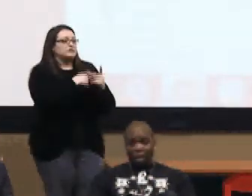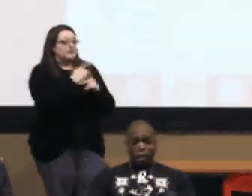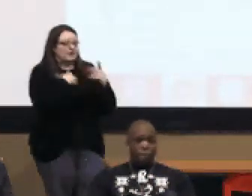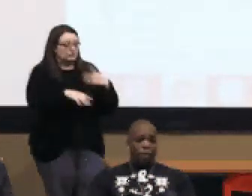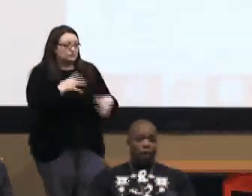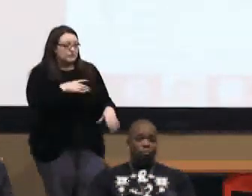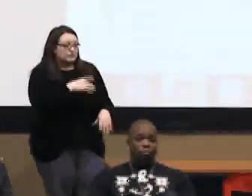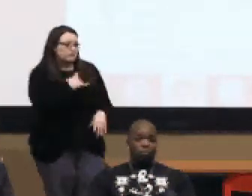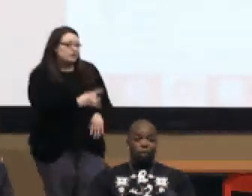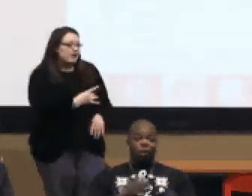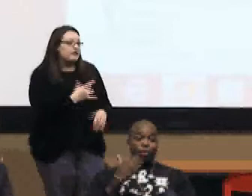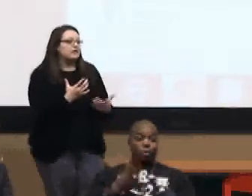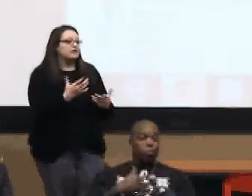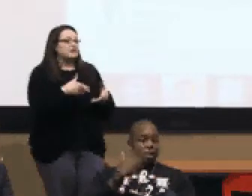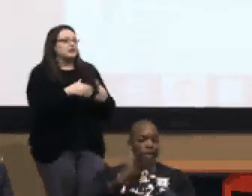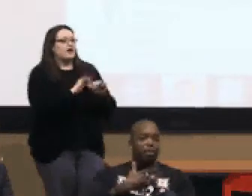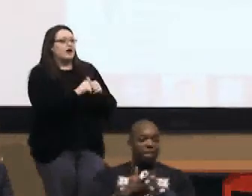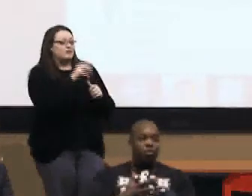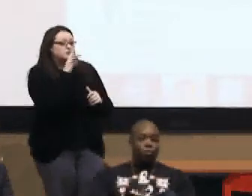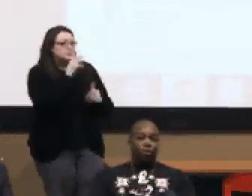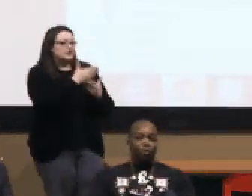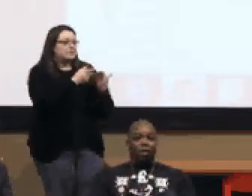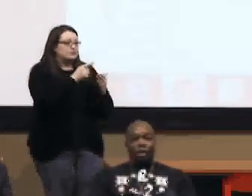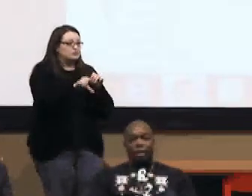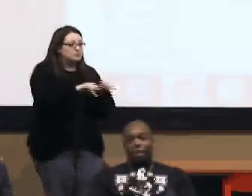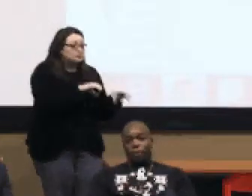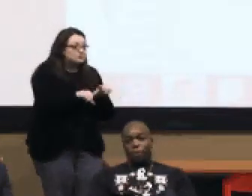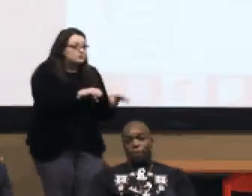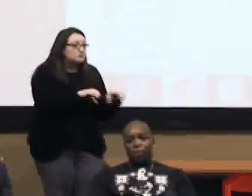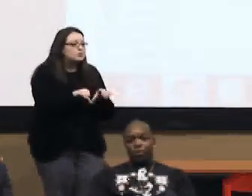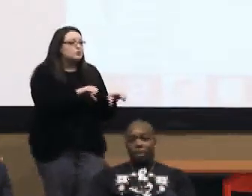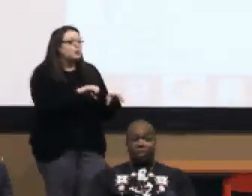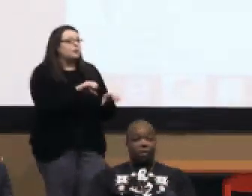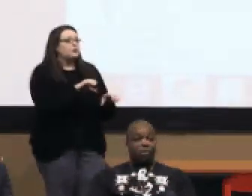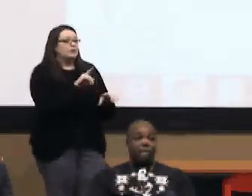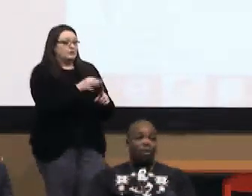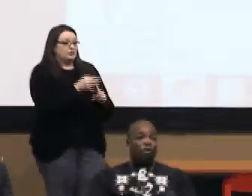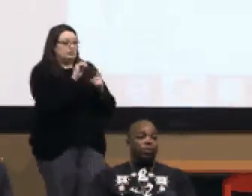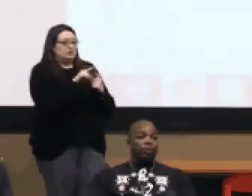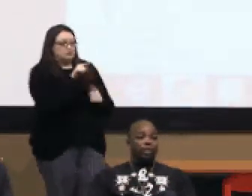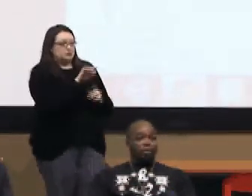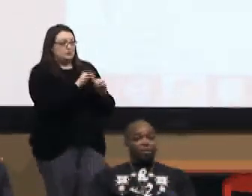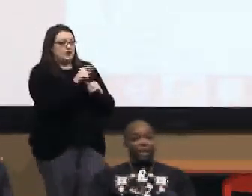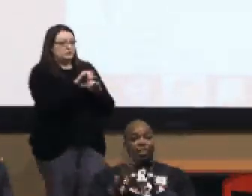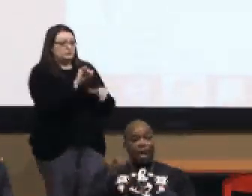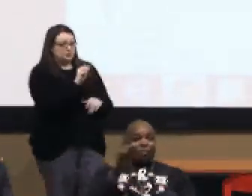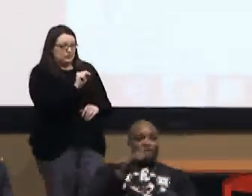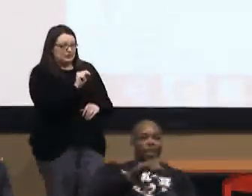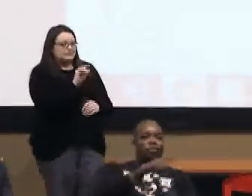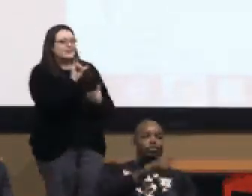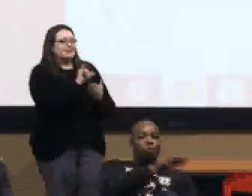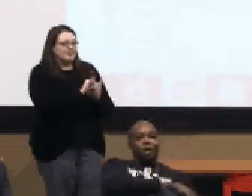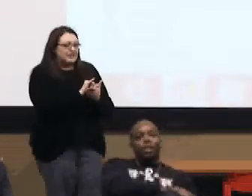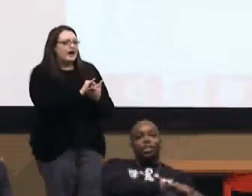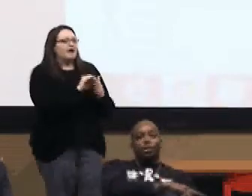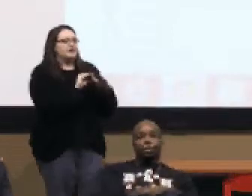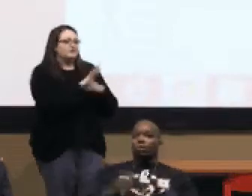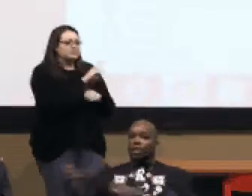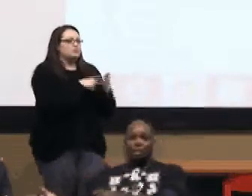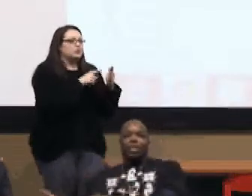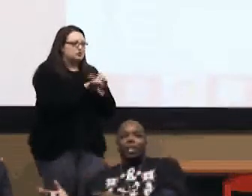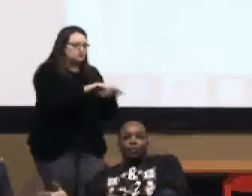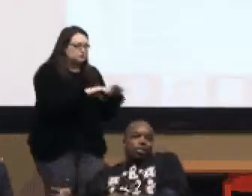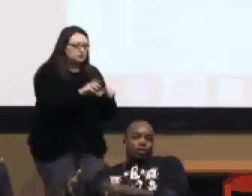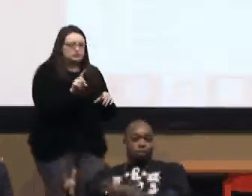like, the way you speak, the things you do? They're unique to you and how you do it. And that flavors what it is you